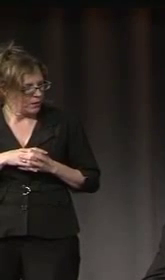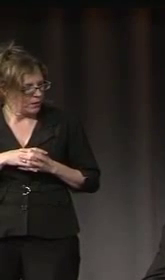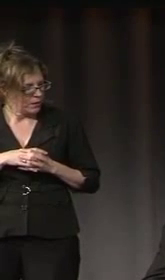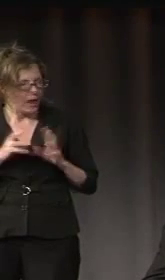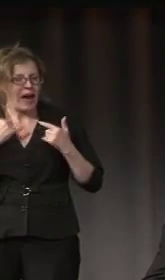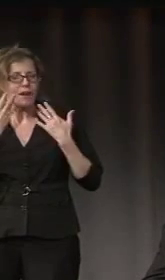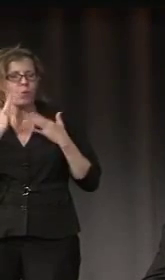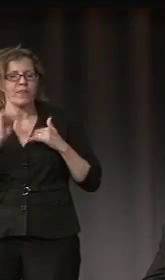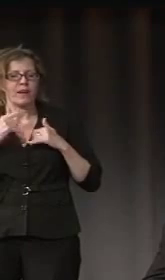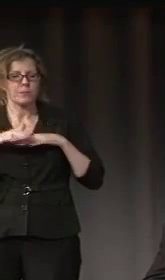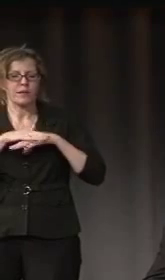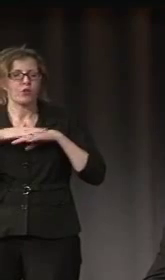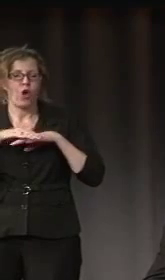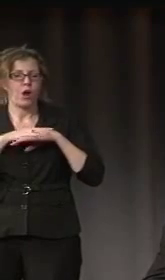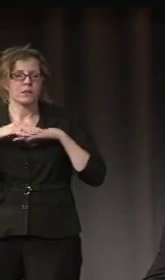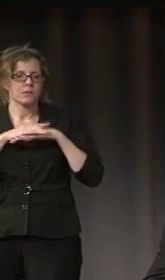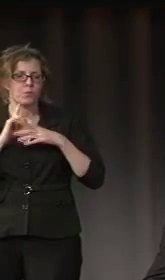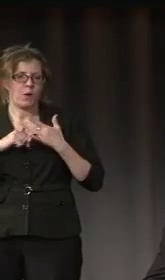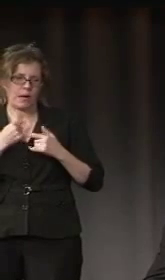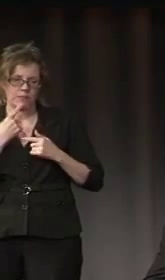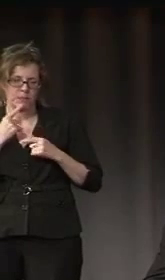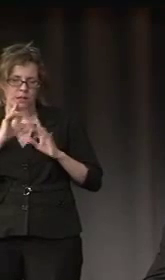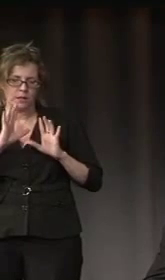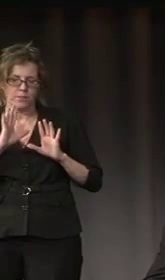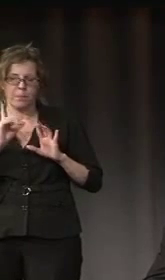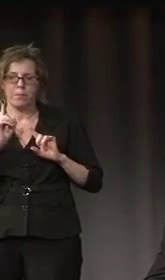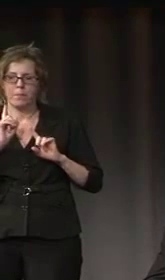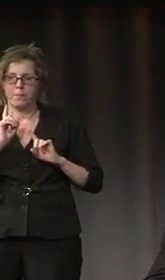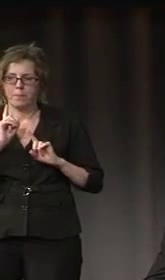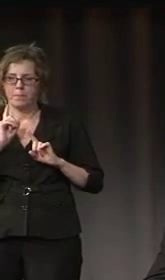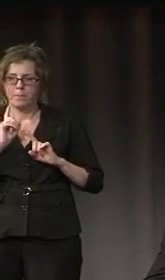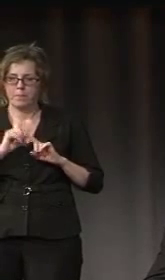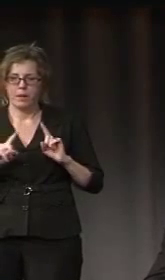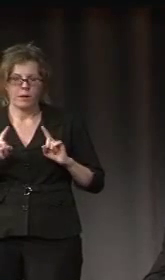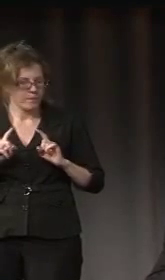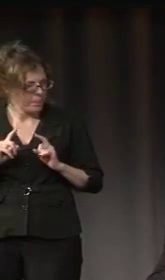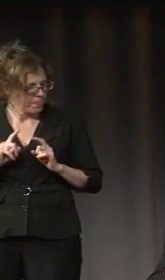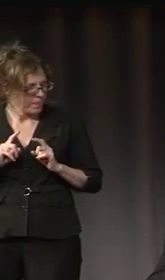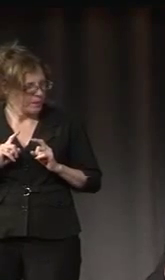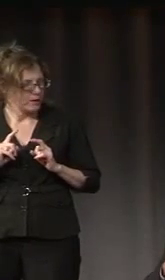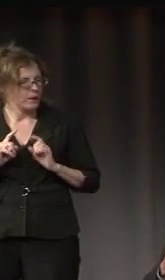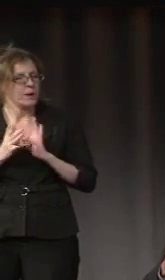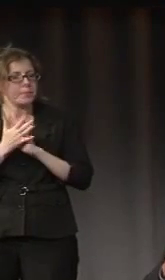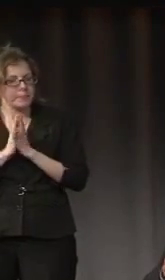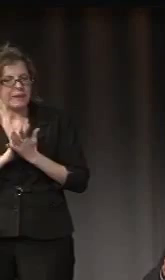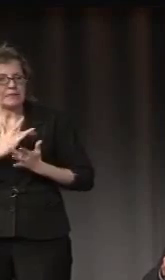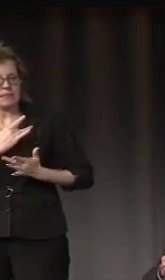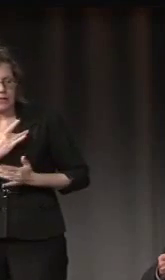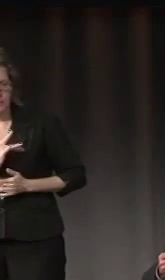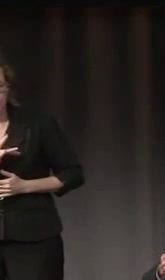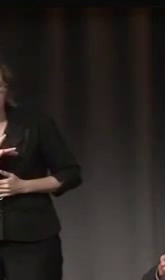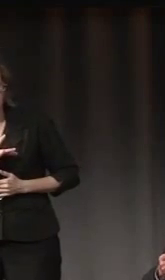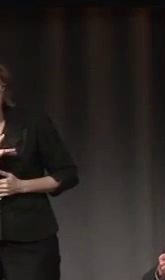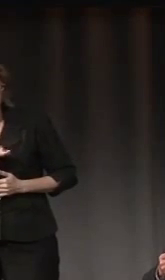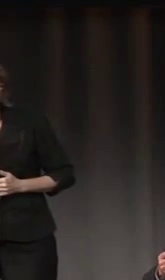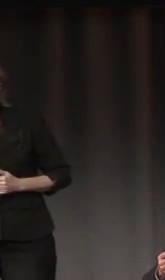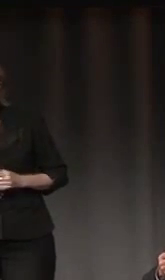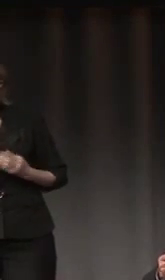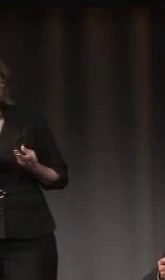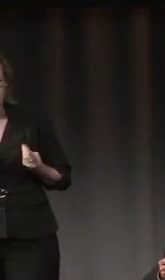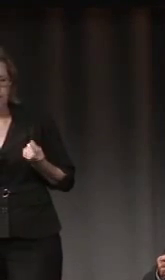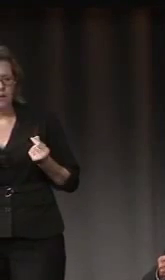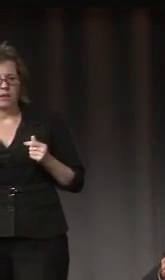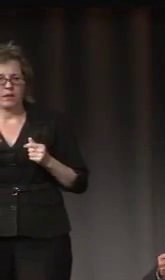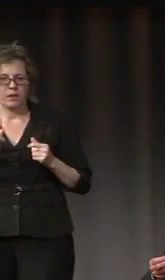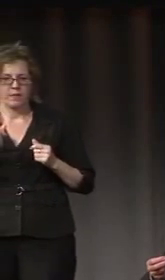that to be glossed on what I said. Because the thing that found in the case of the being sensitive to the Veronese's